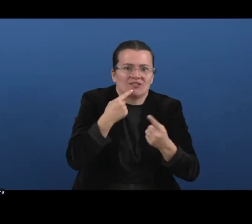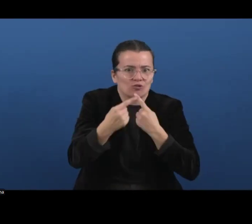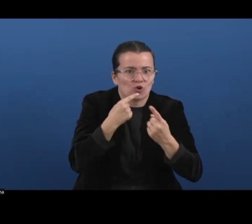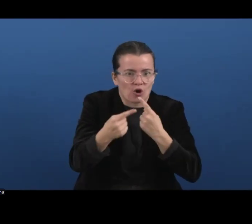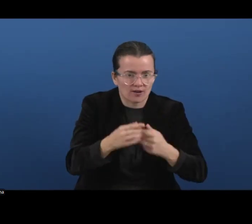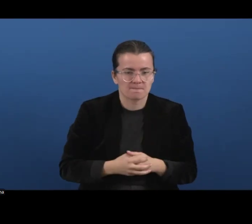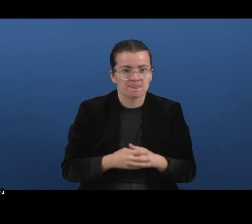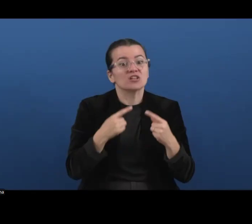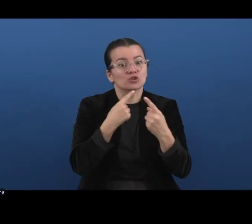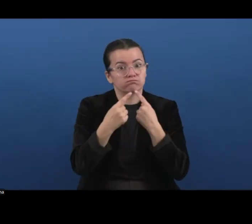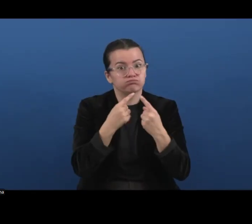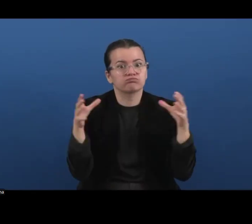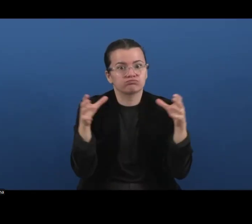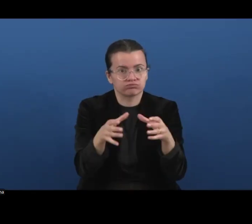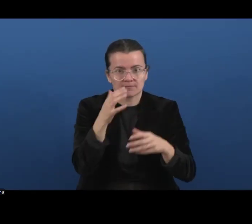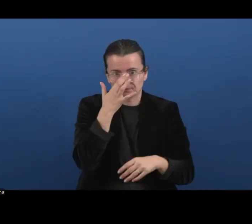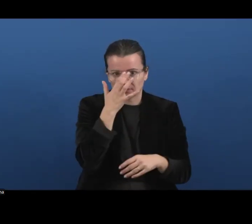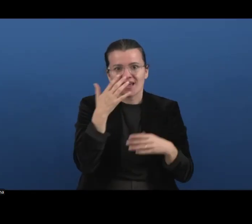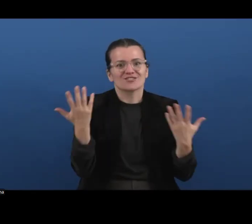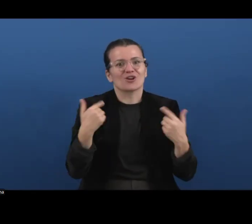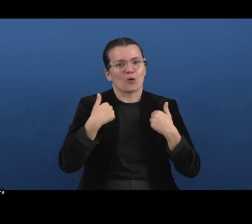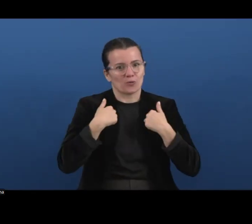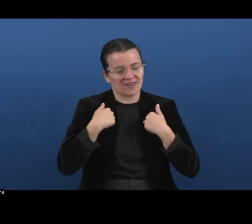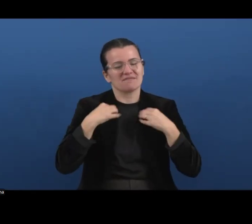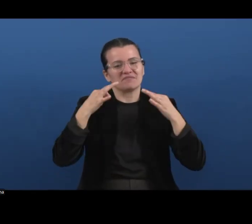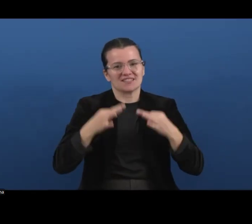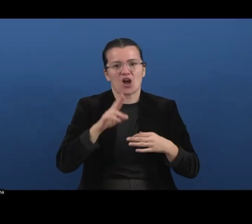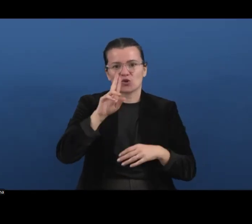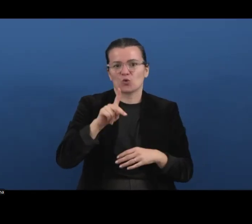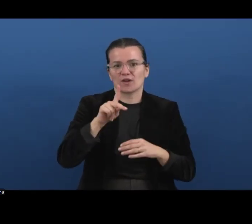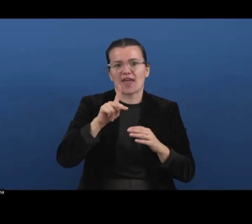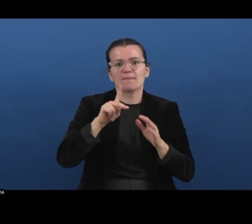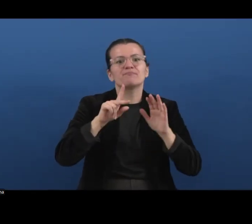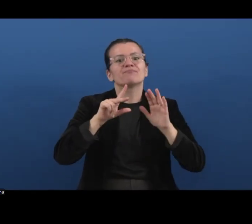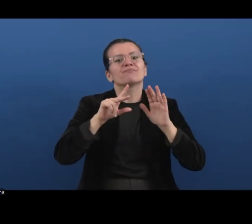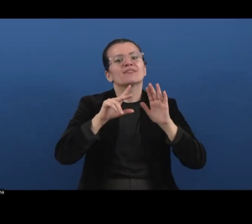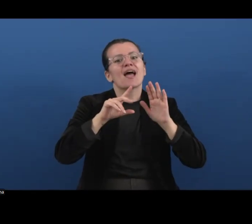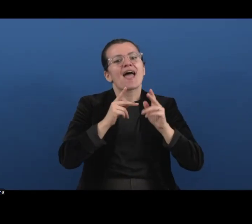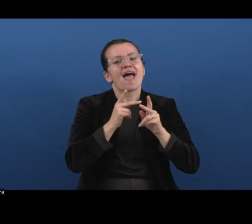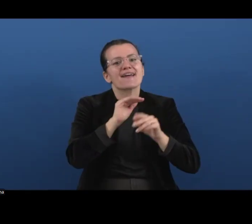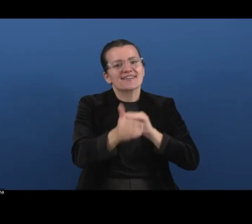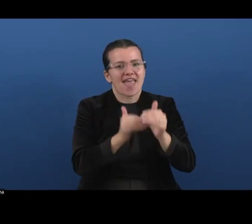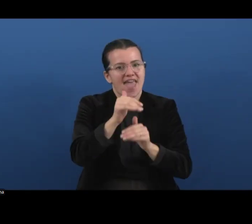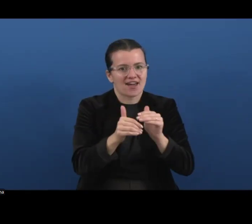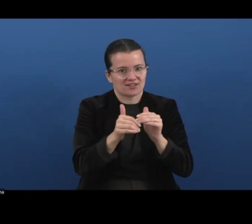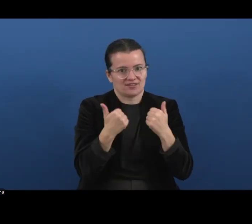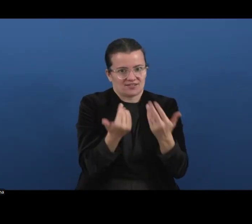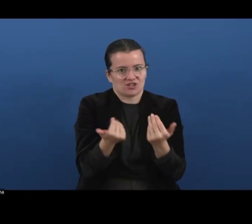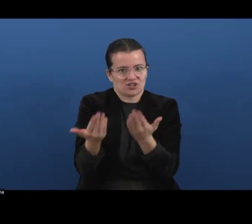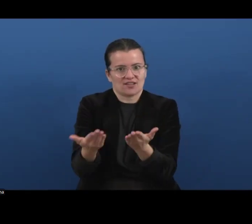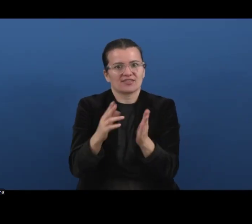we decided that we would launch a global carers charter in 2024, which reaches our